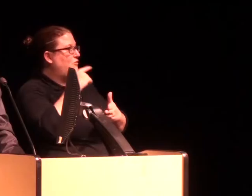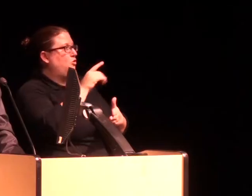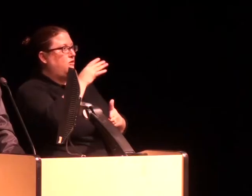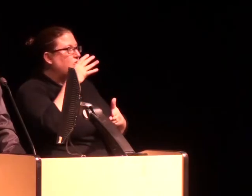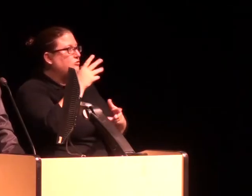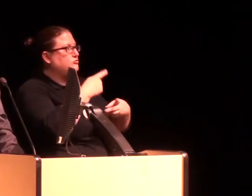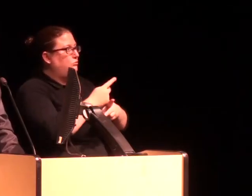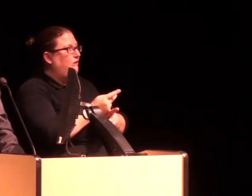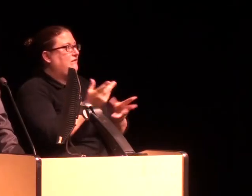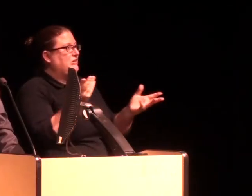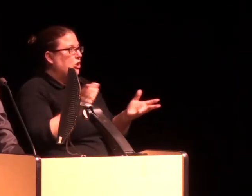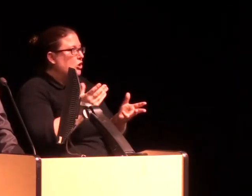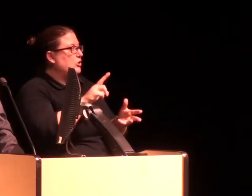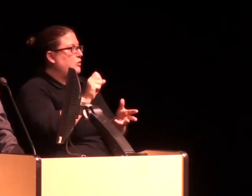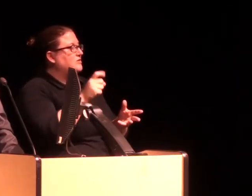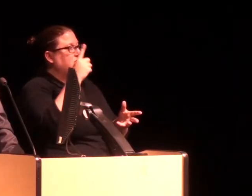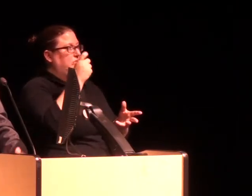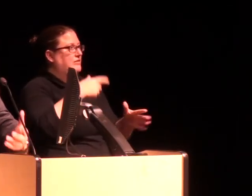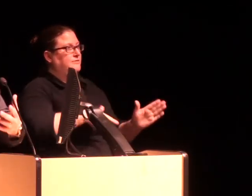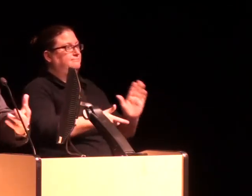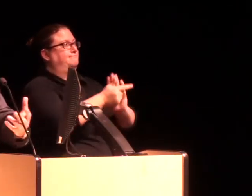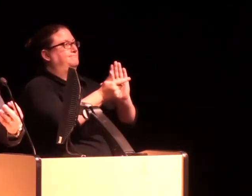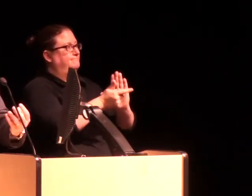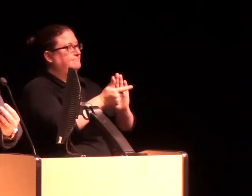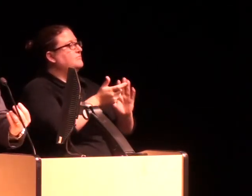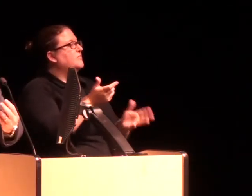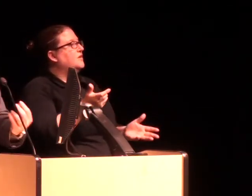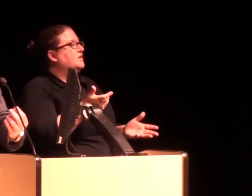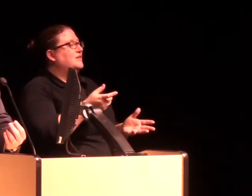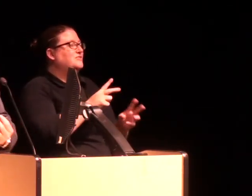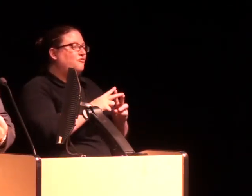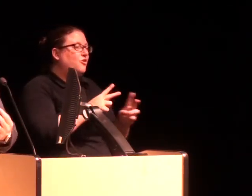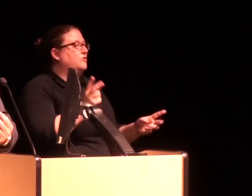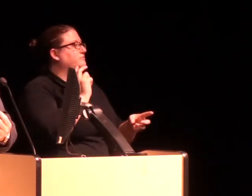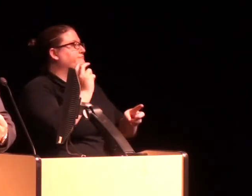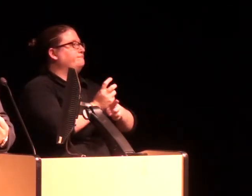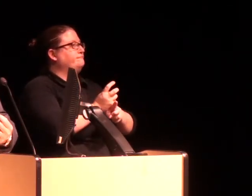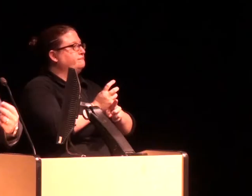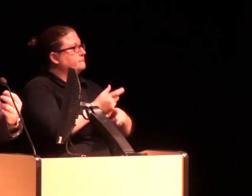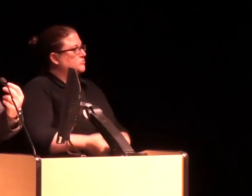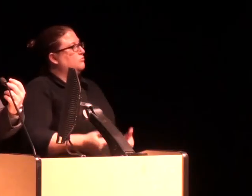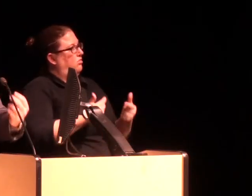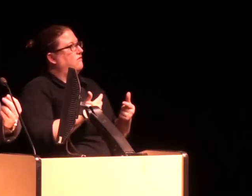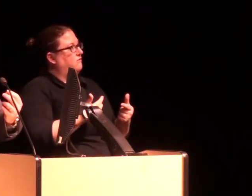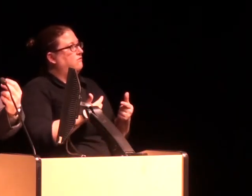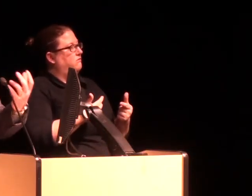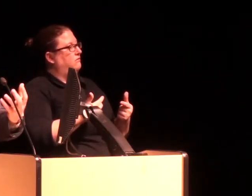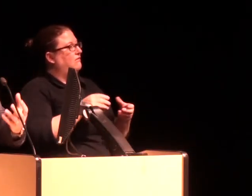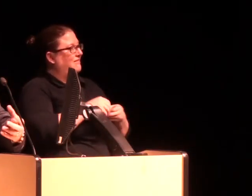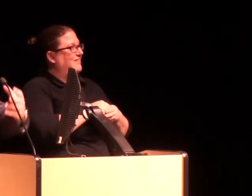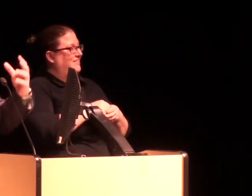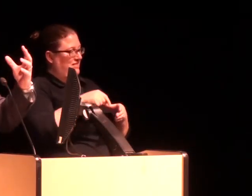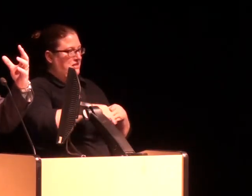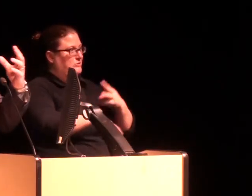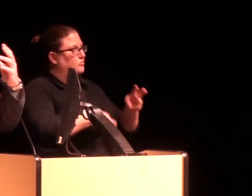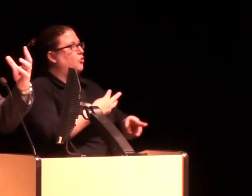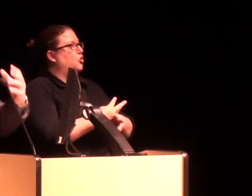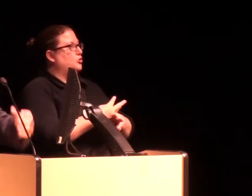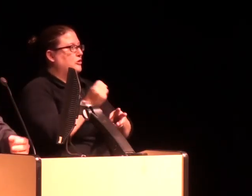here in the United States because it's prohibited by law. So it's very difficult to live in this world that